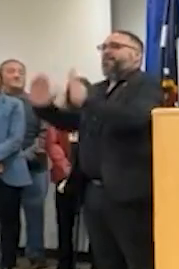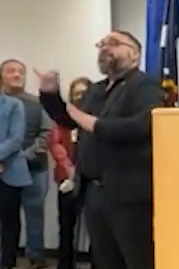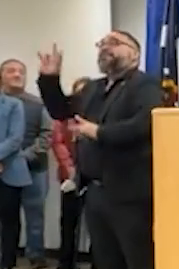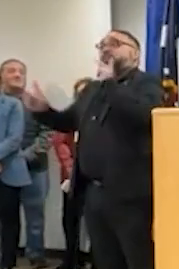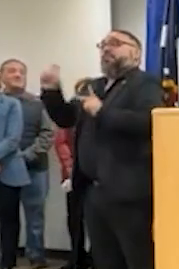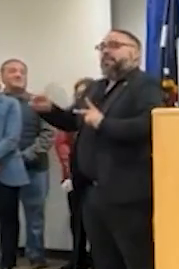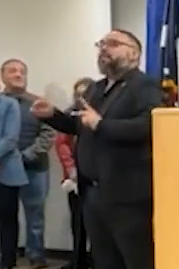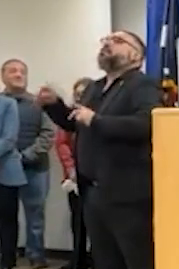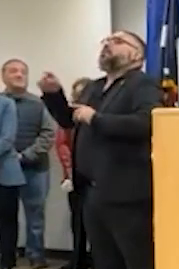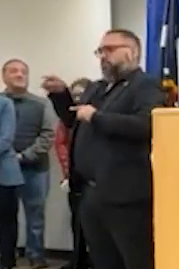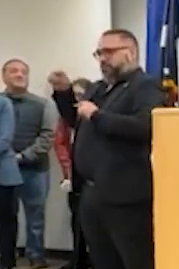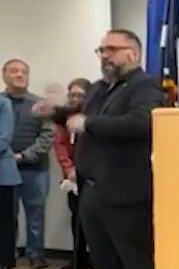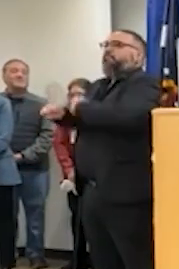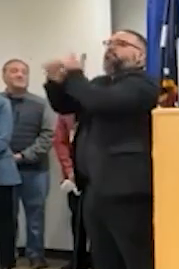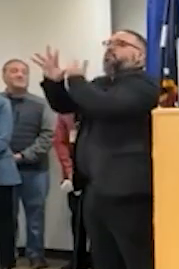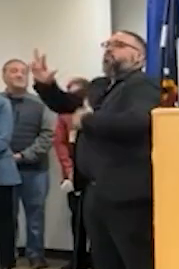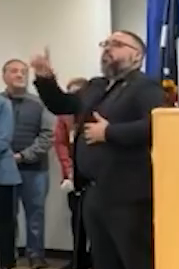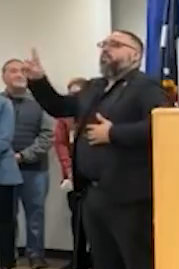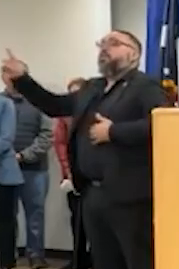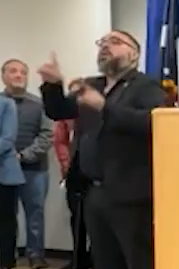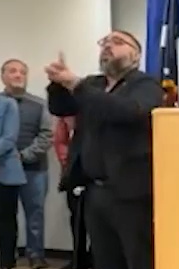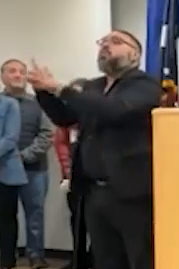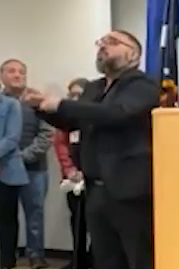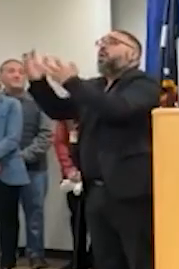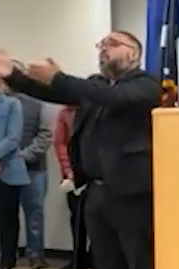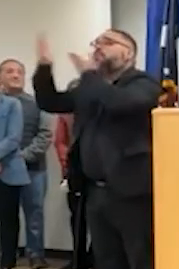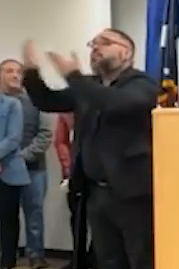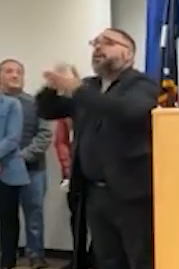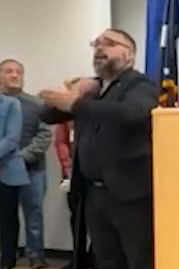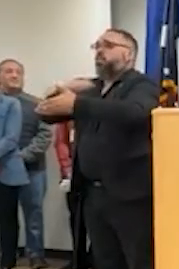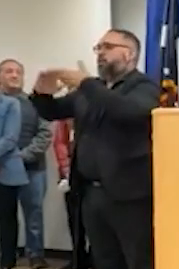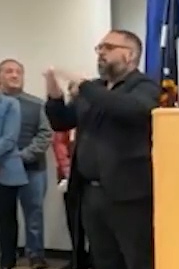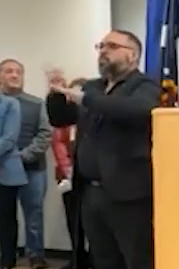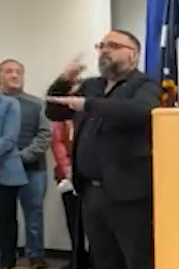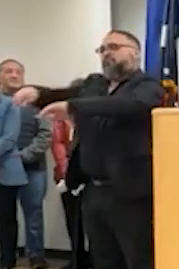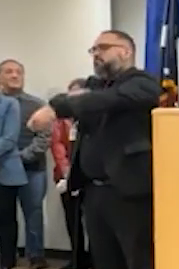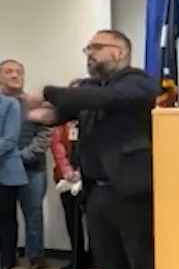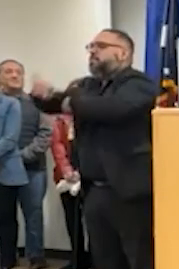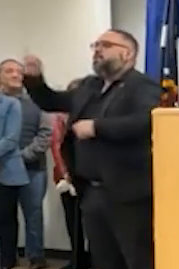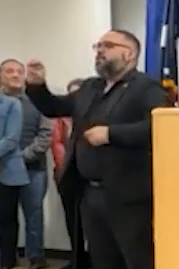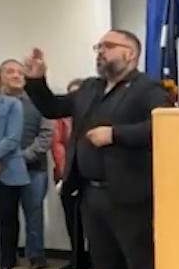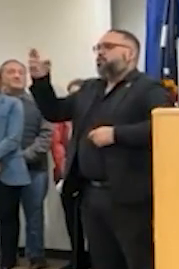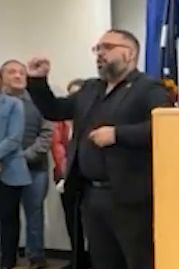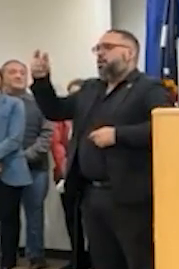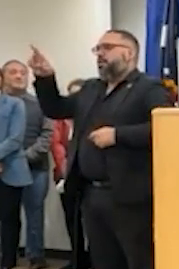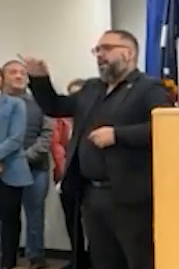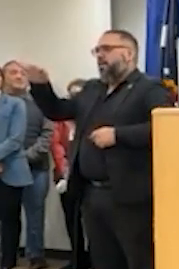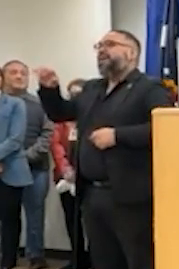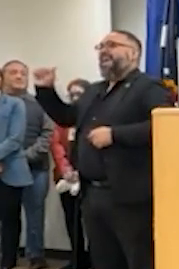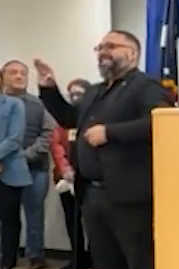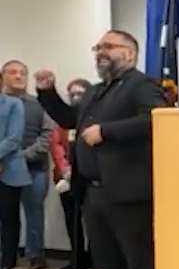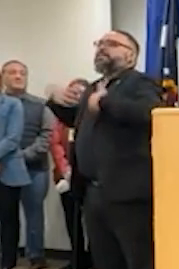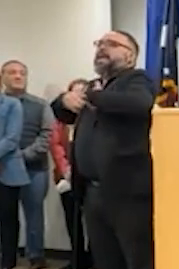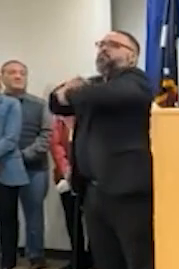So please call 311. Let me also thank our community for stepping up. John Gary and the ACS team, they put out a call